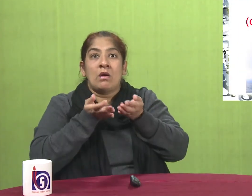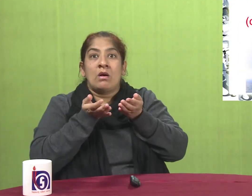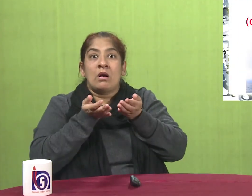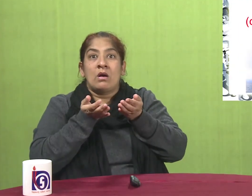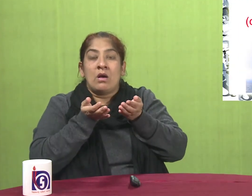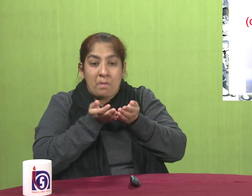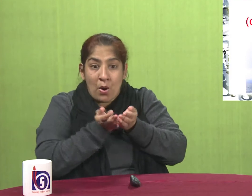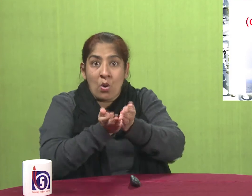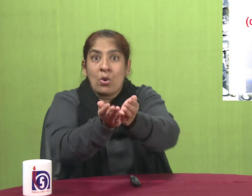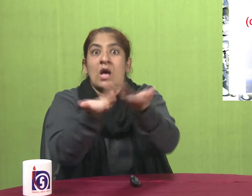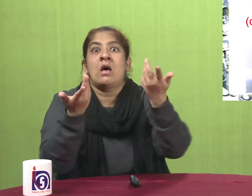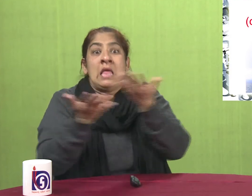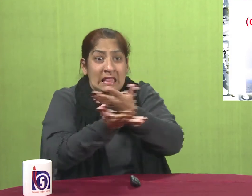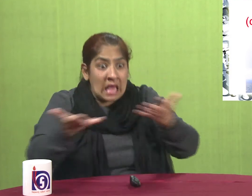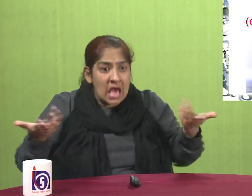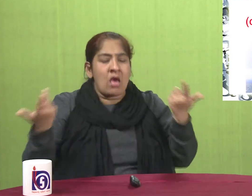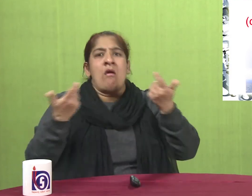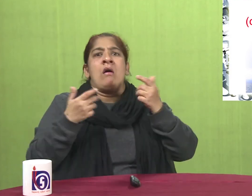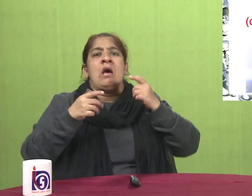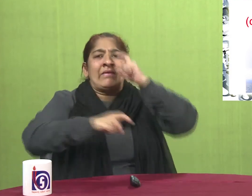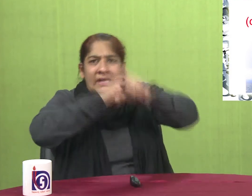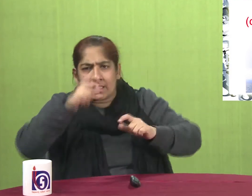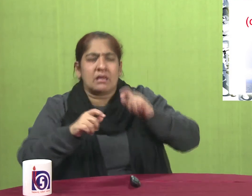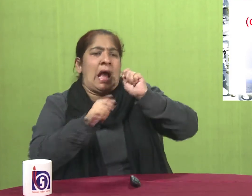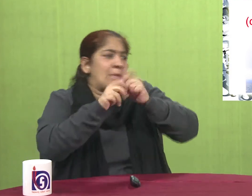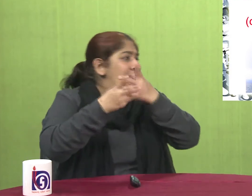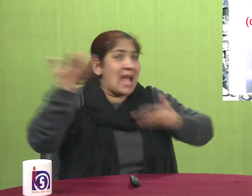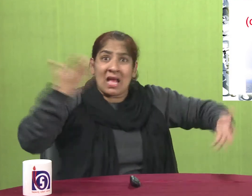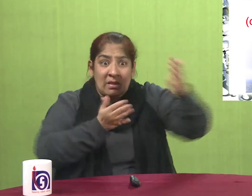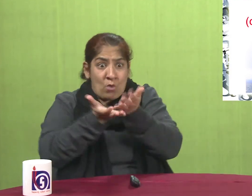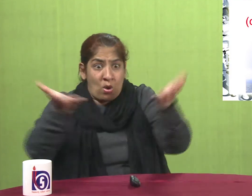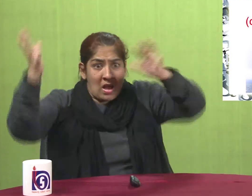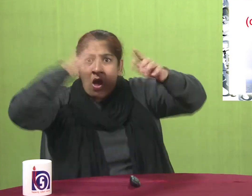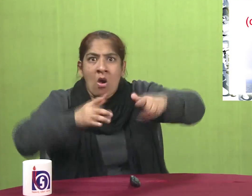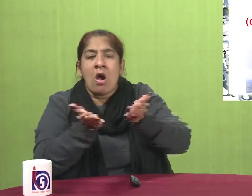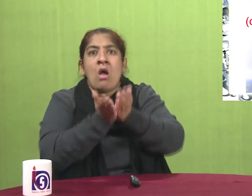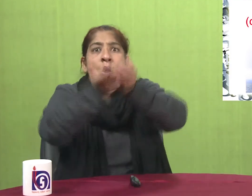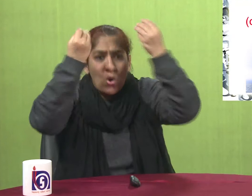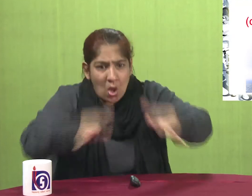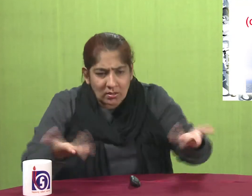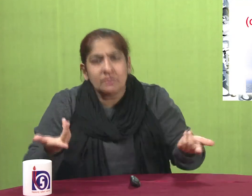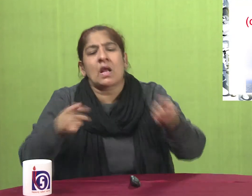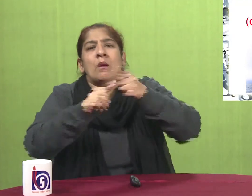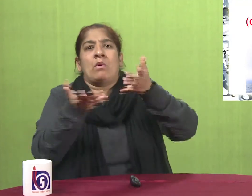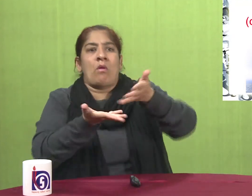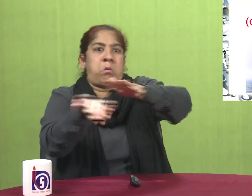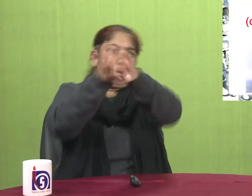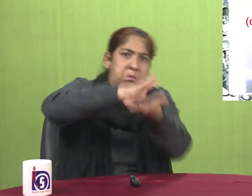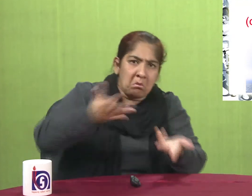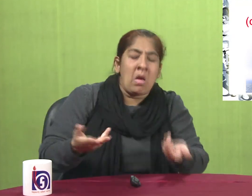insurance? In marine insurance, marine is totally saved. The ship is totally insured. Where